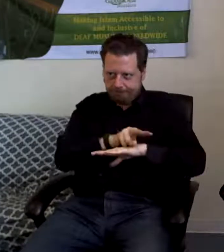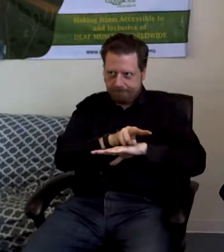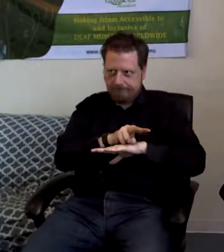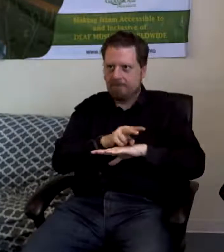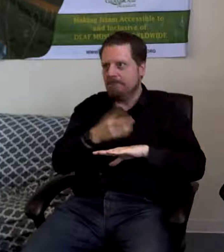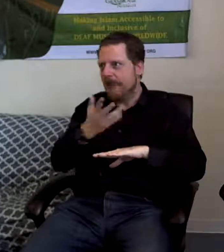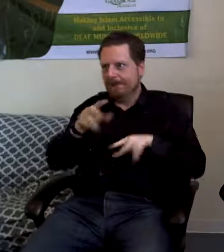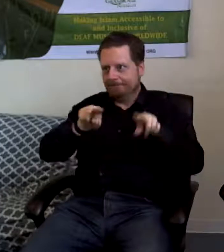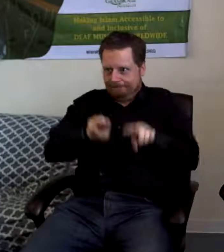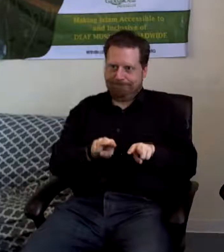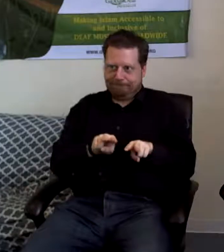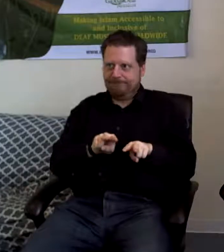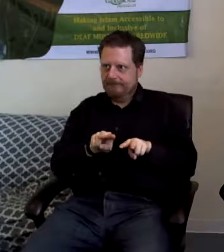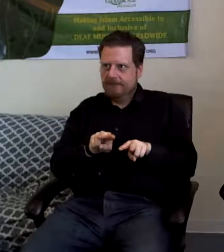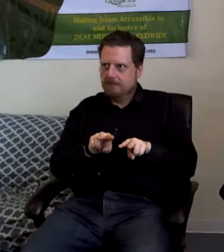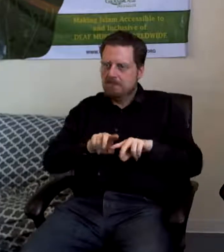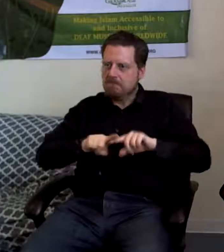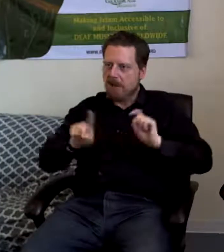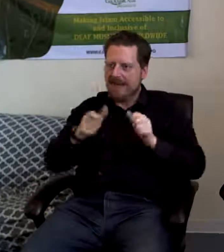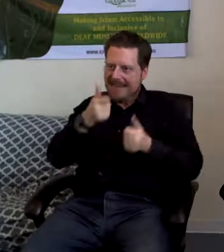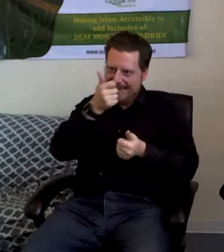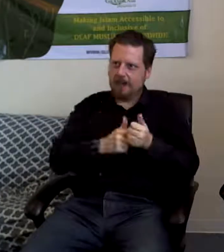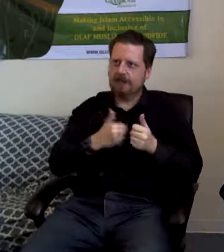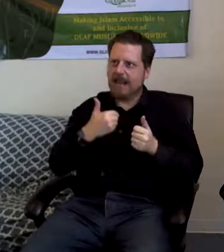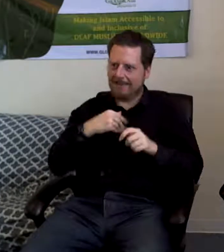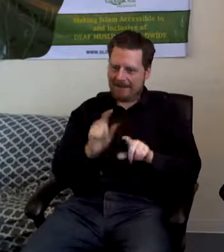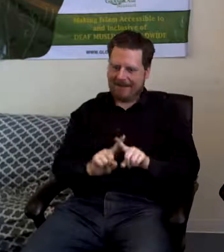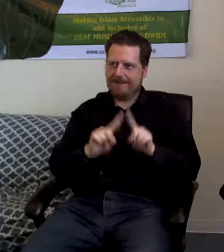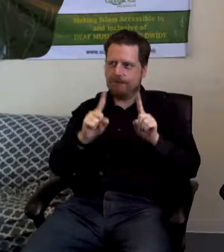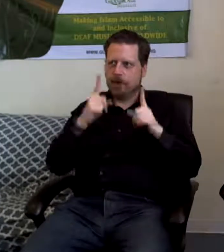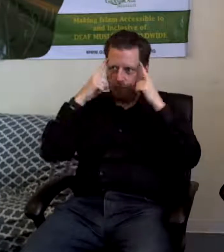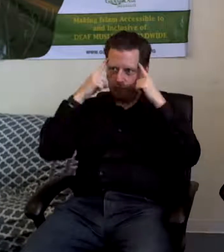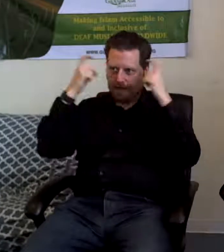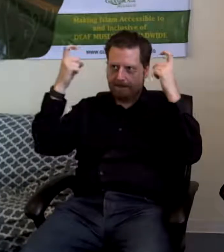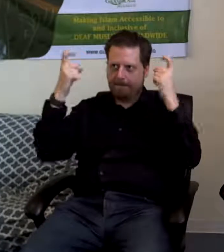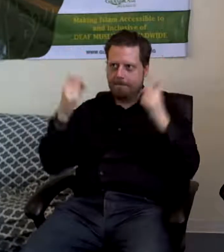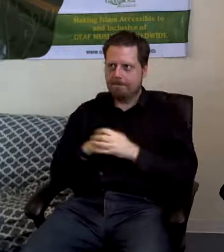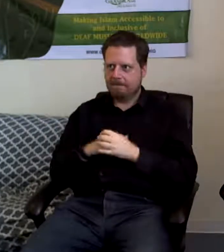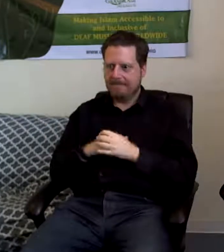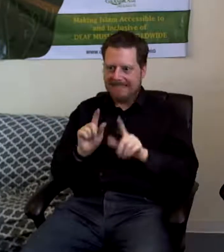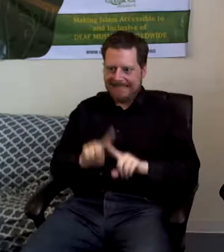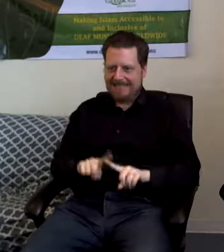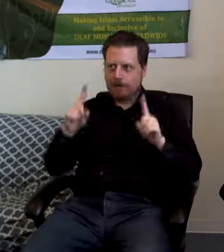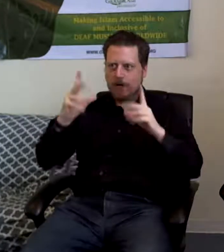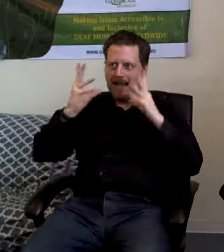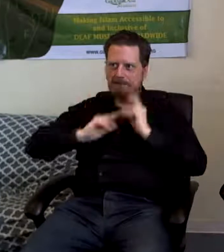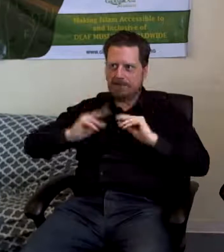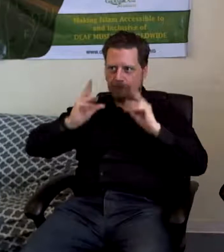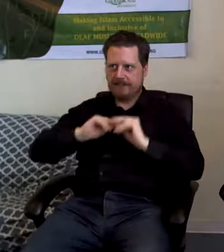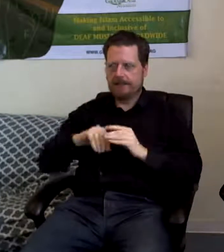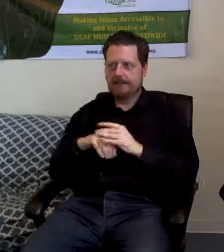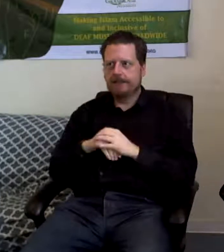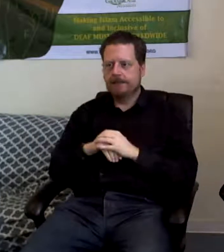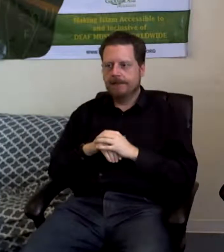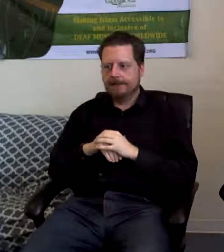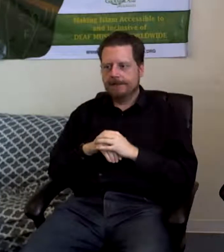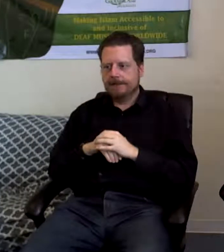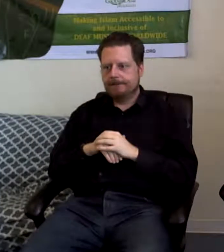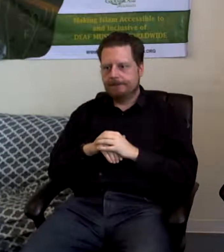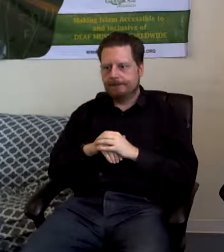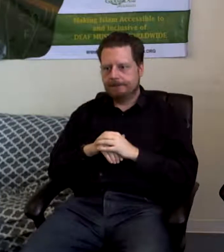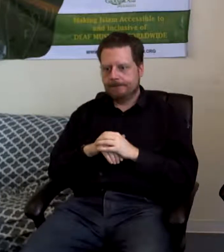same bed, but each one has a different dream, a different experience.